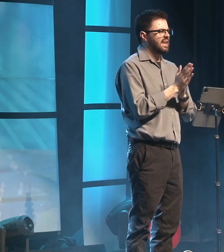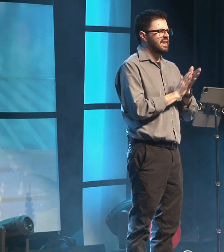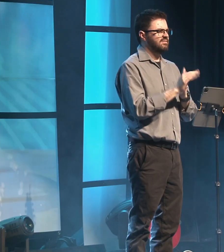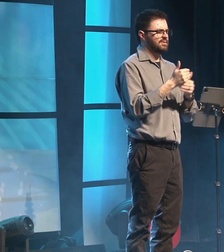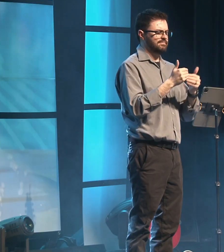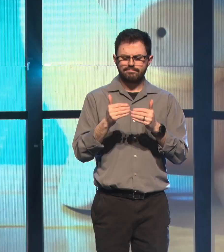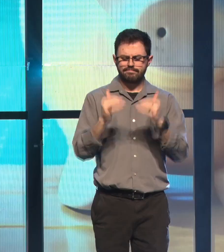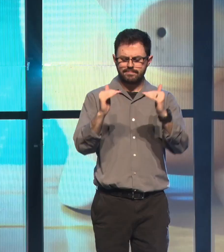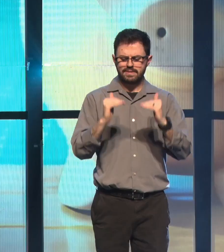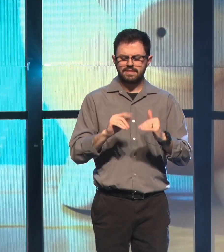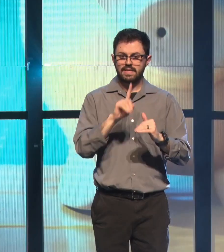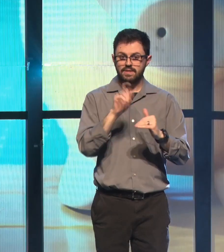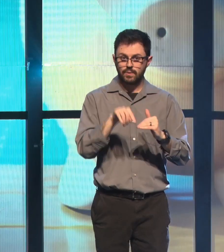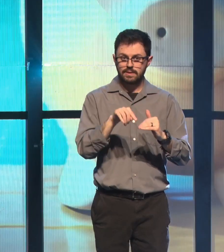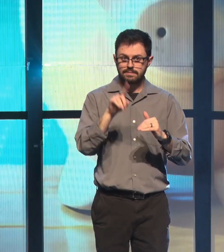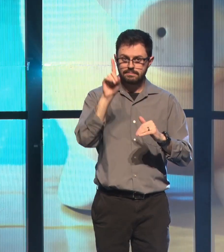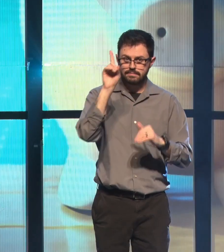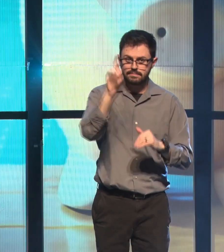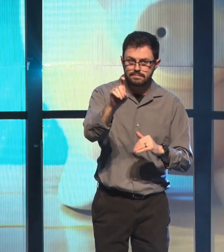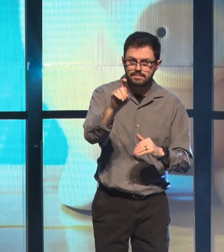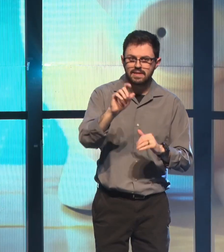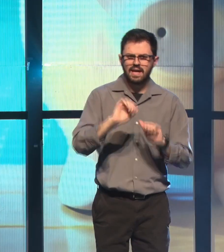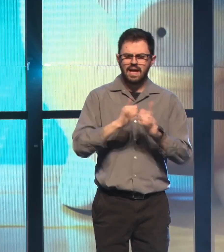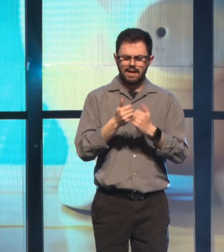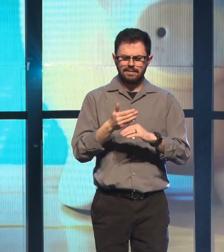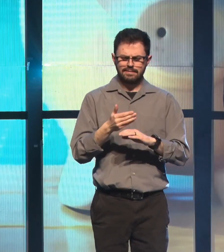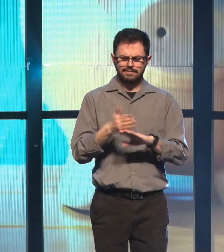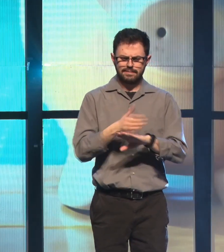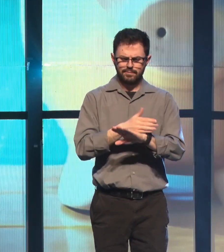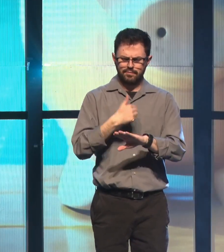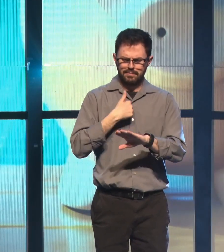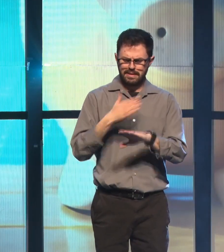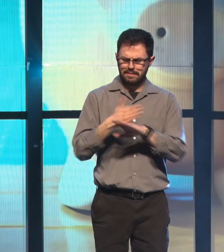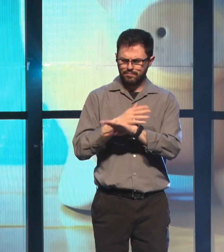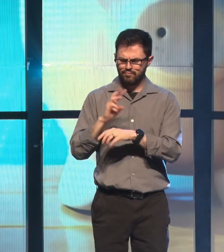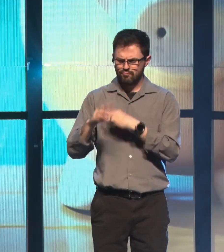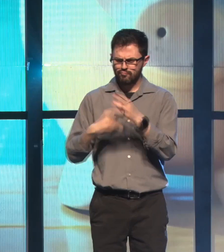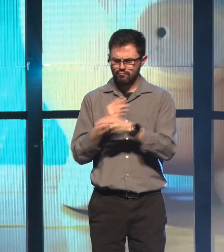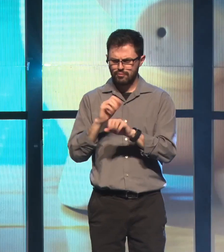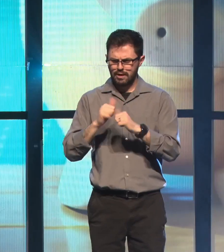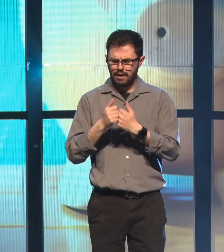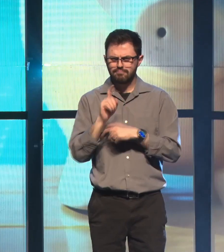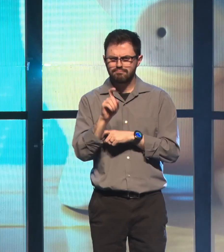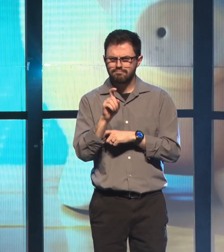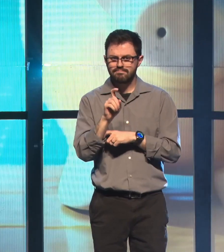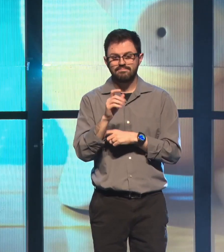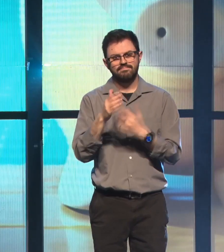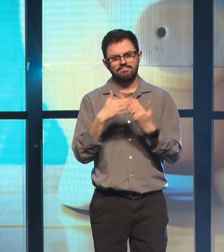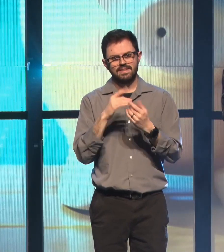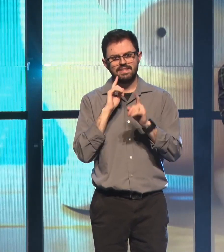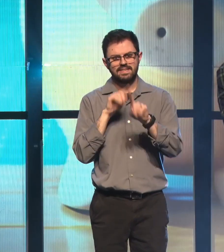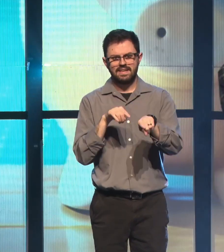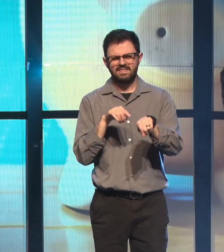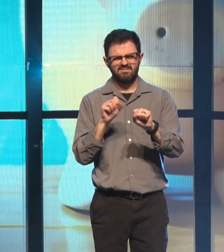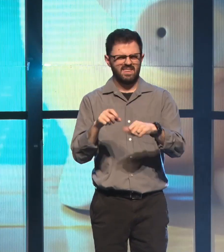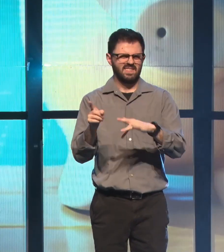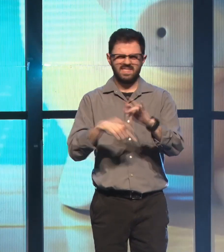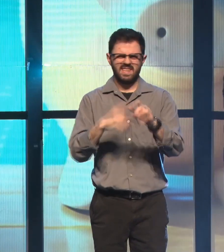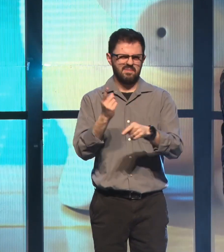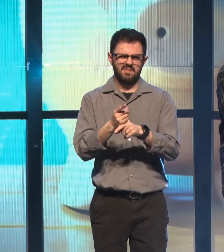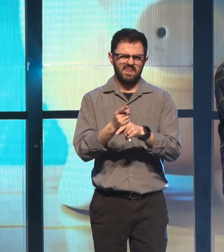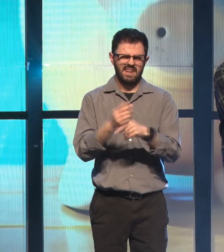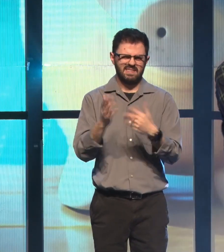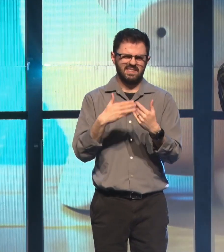next question. Like when I ask this question every week, how does this make me a better person, the world a better place? I feel like I could just skip these fill-ins,